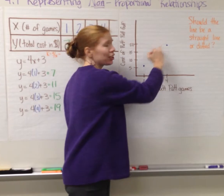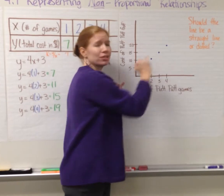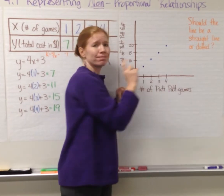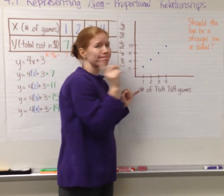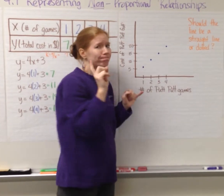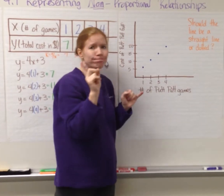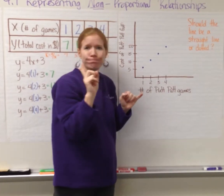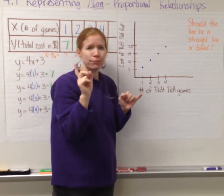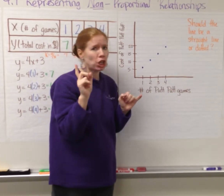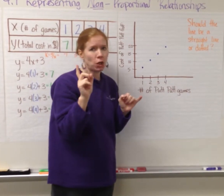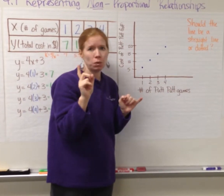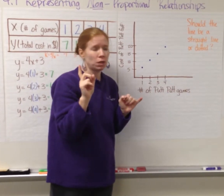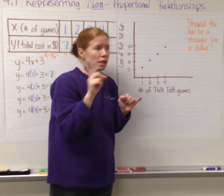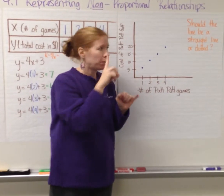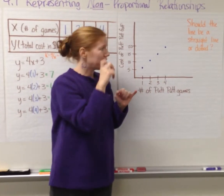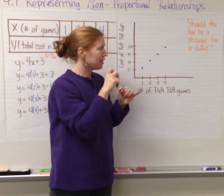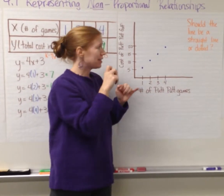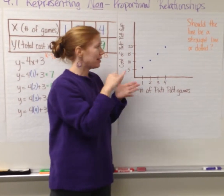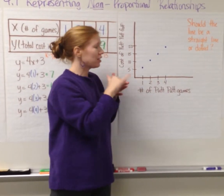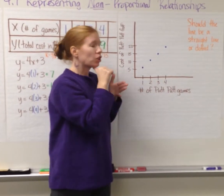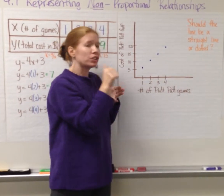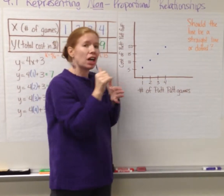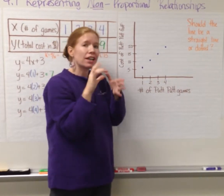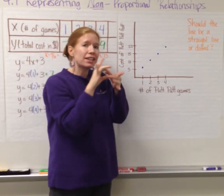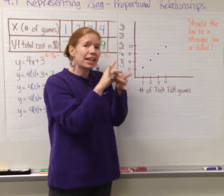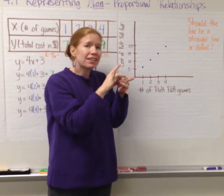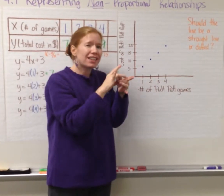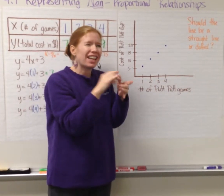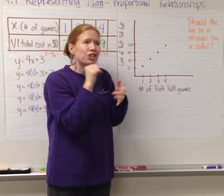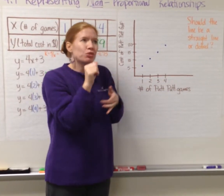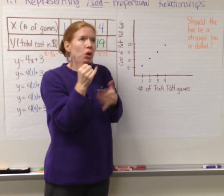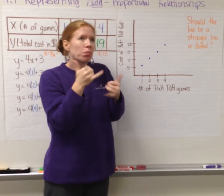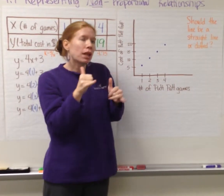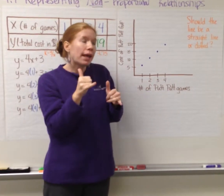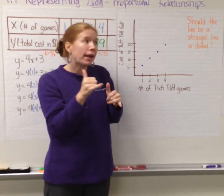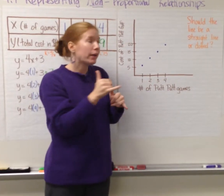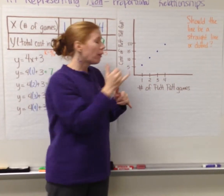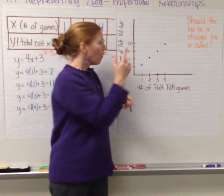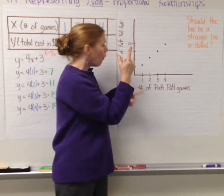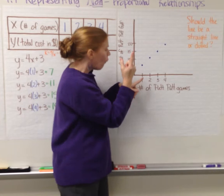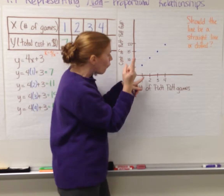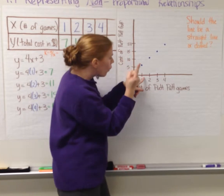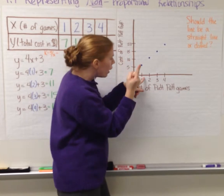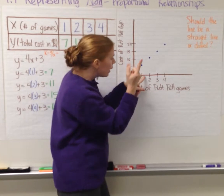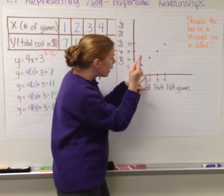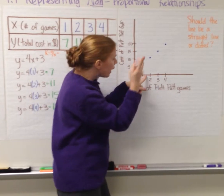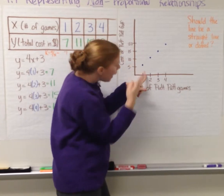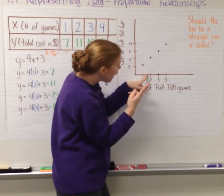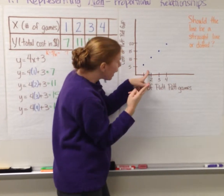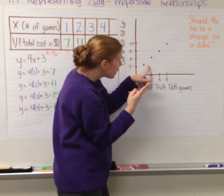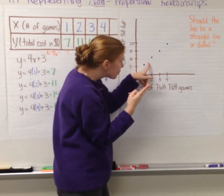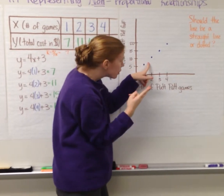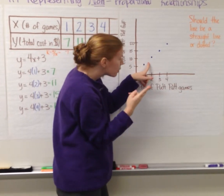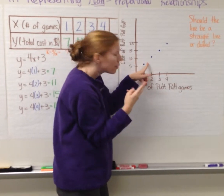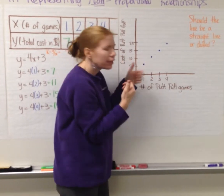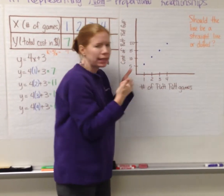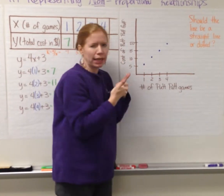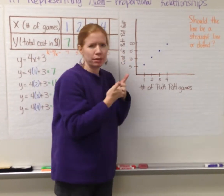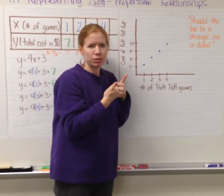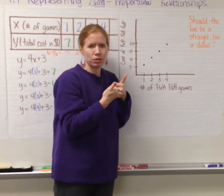here? No, because these are not connected and you don't play 1.5 games.